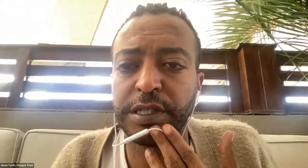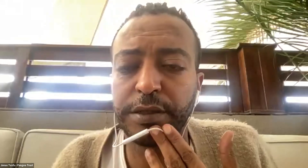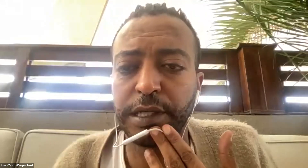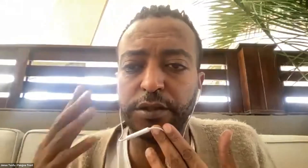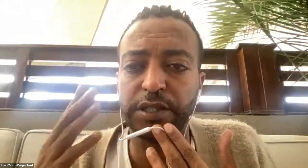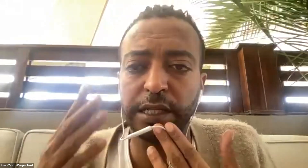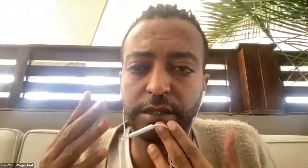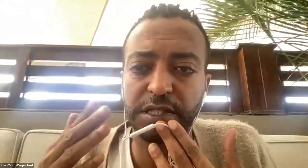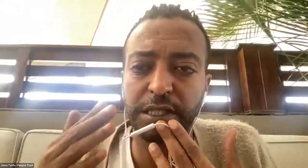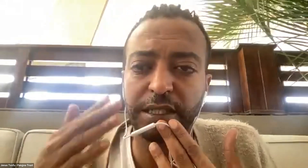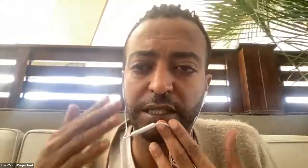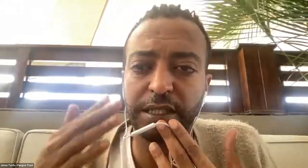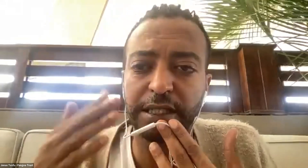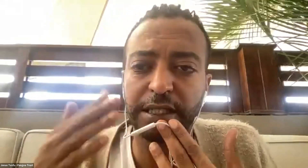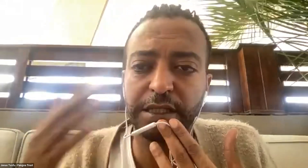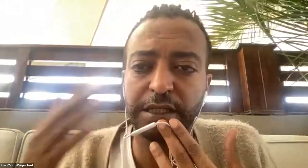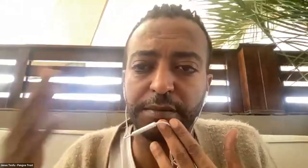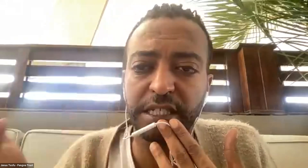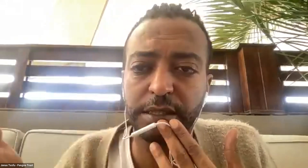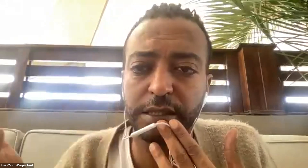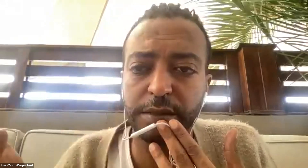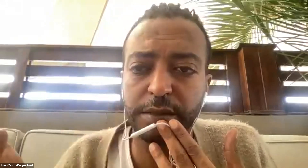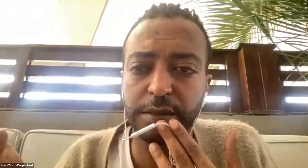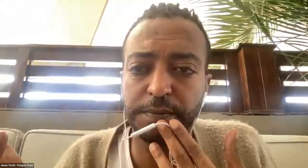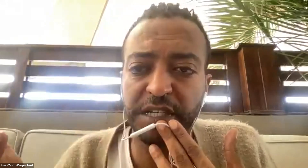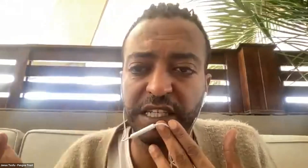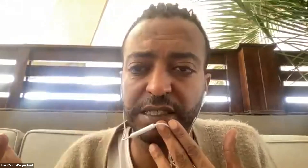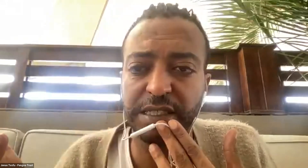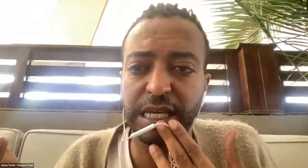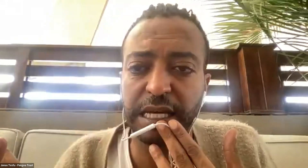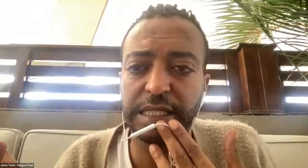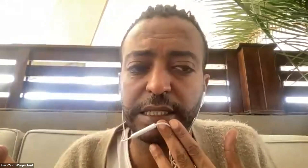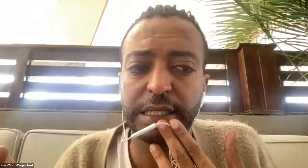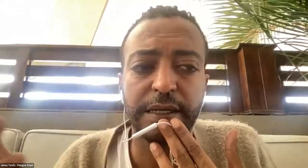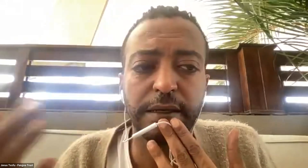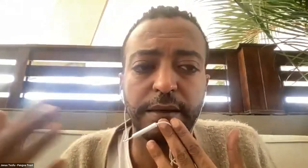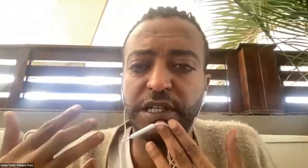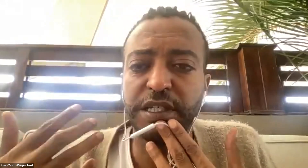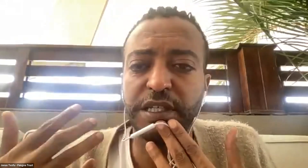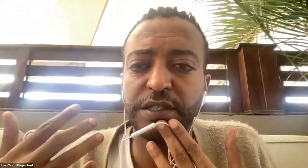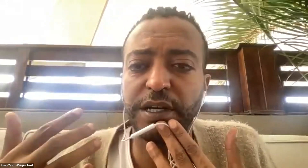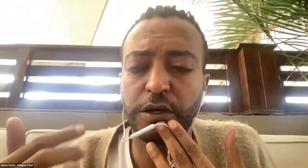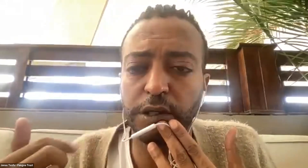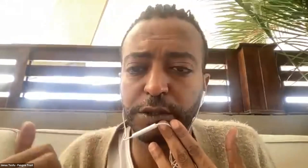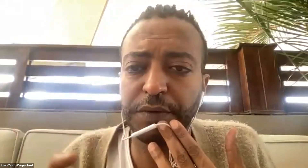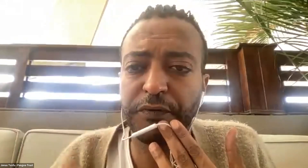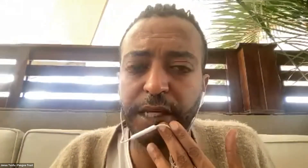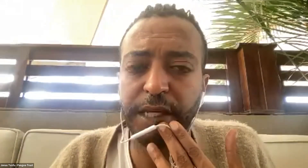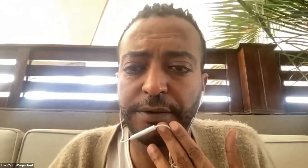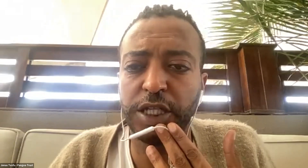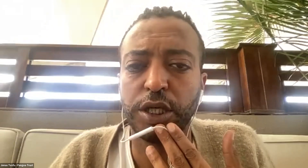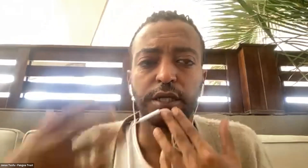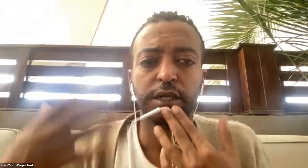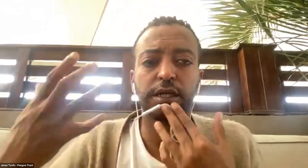is it, you said that there was an SMS being sent, but is there any call to